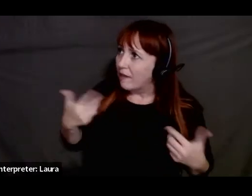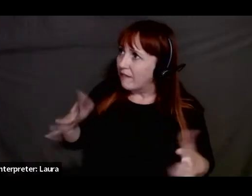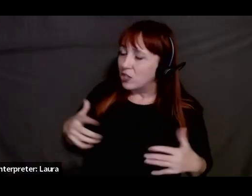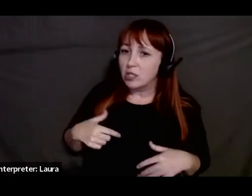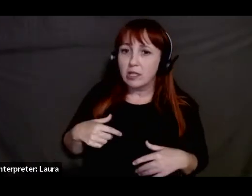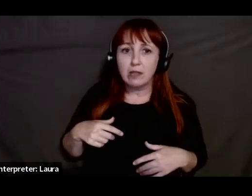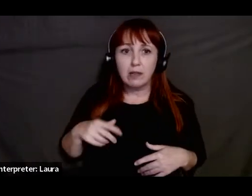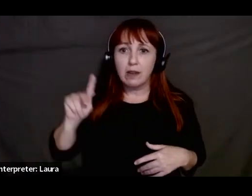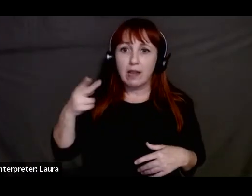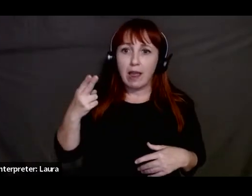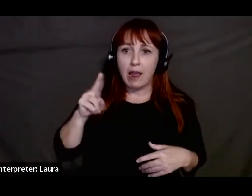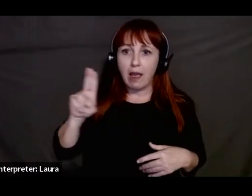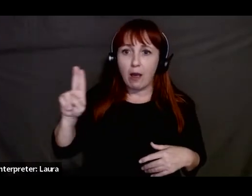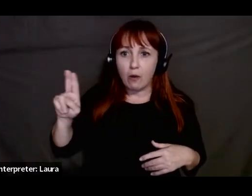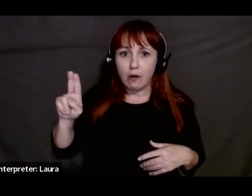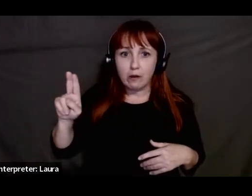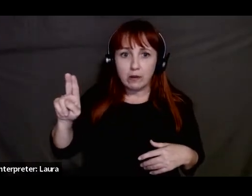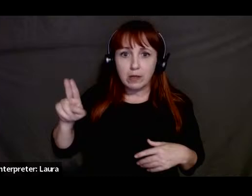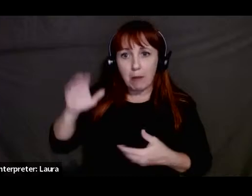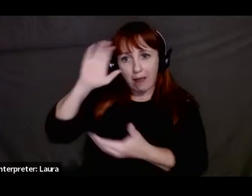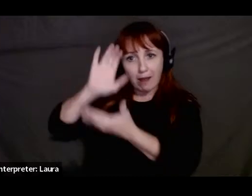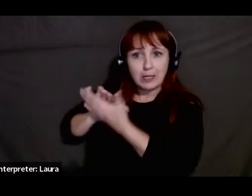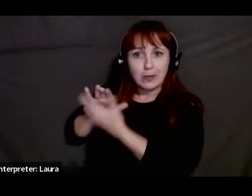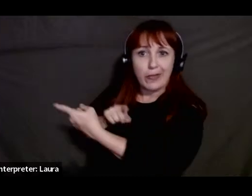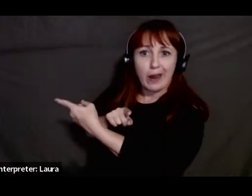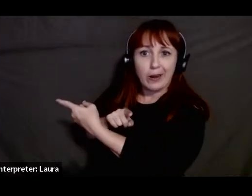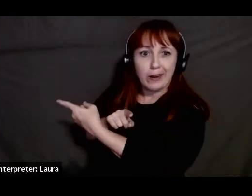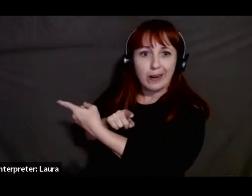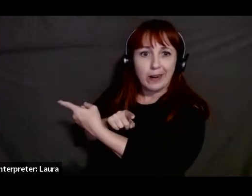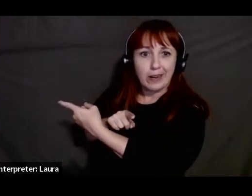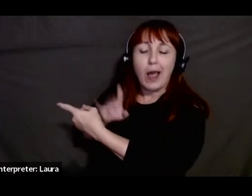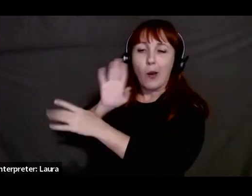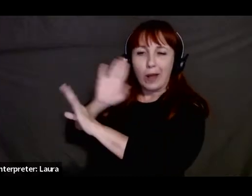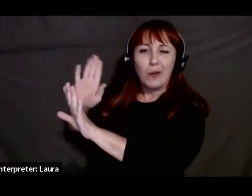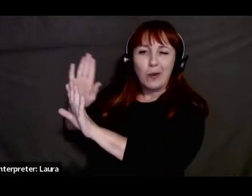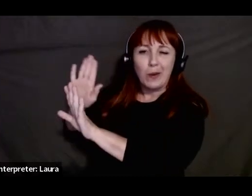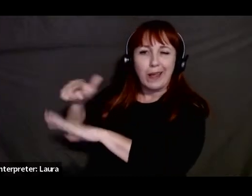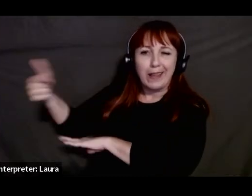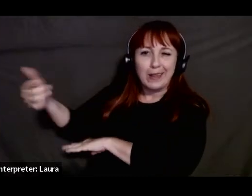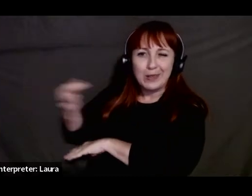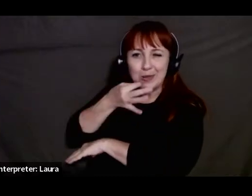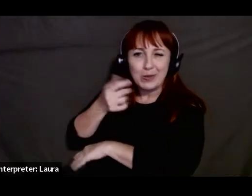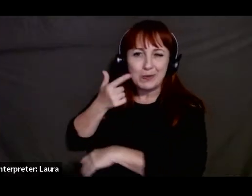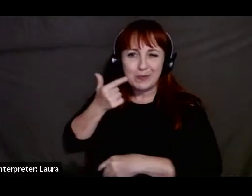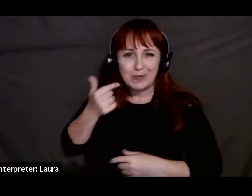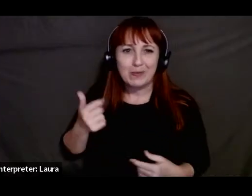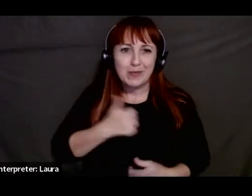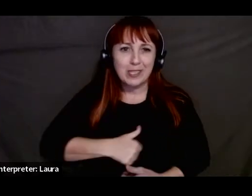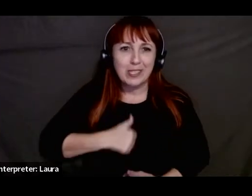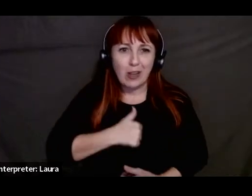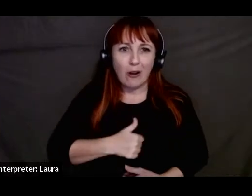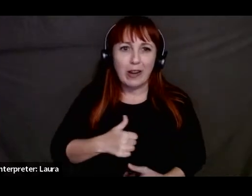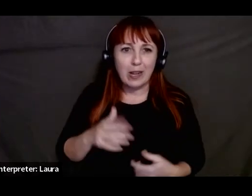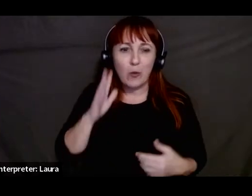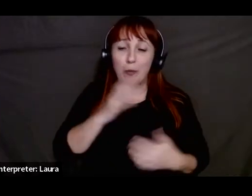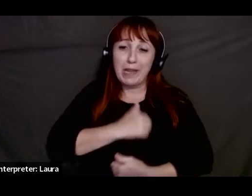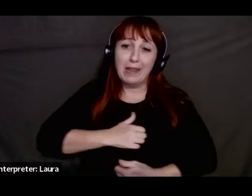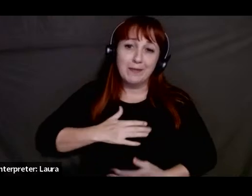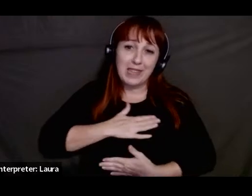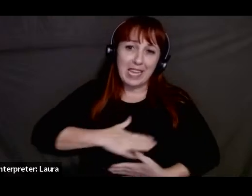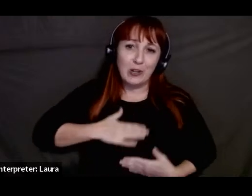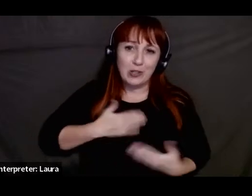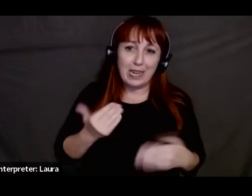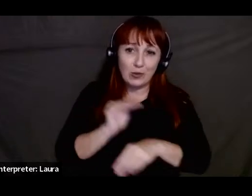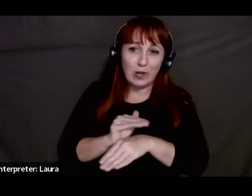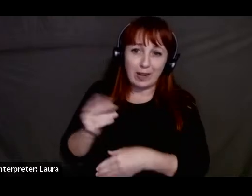Keiko Watson Sproul. Sorry, that's my husband. He's, you know, we're going to get there. Sorry. It's going to be a little entertaining if you have a husband